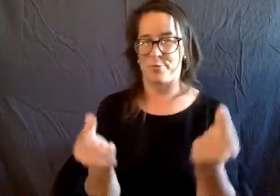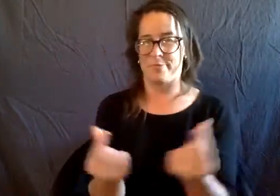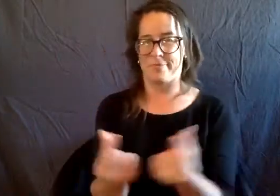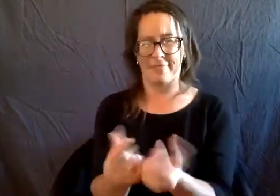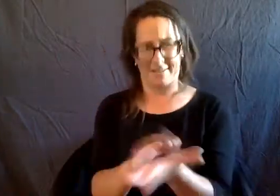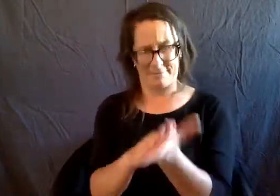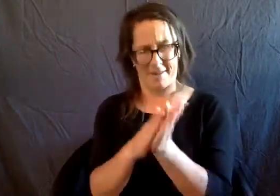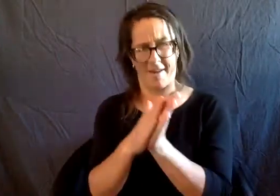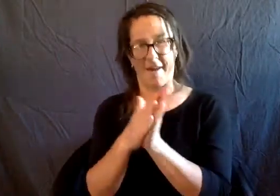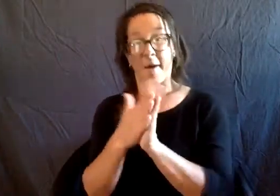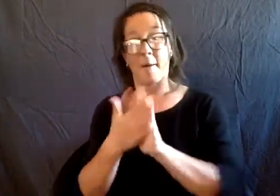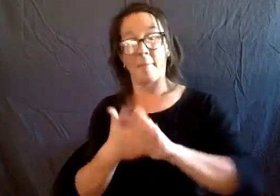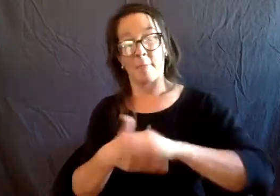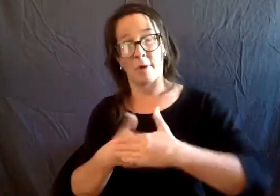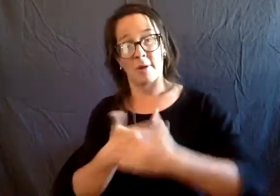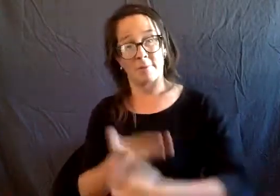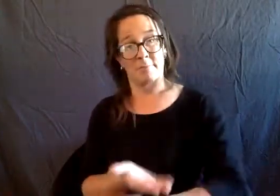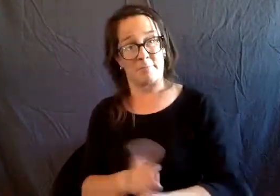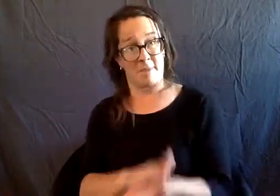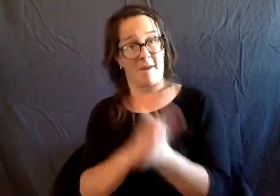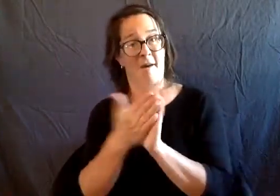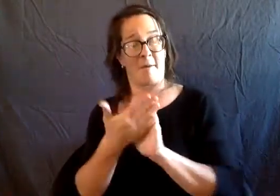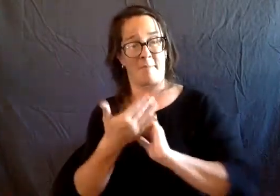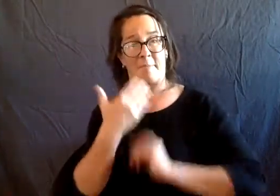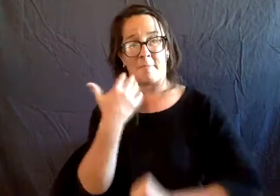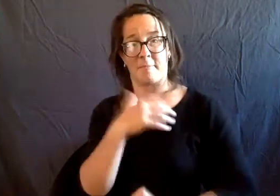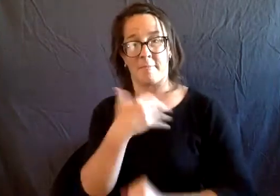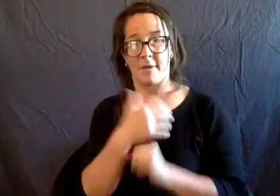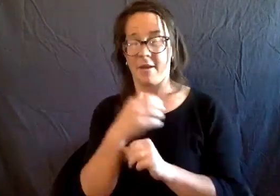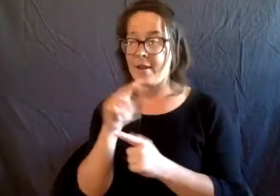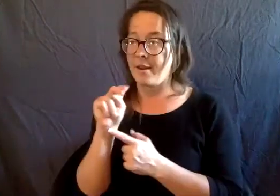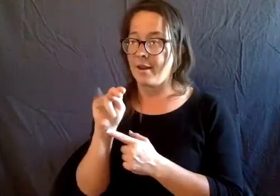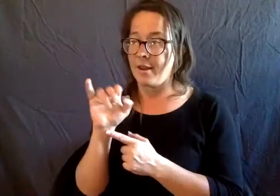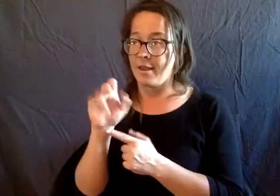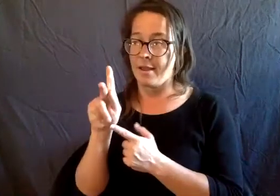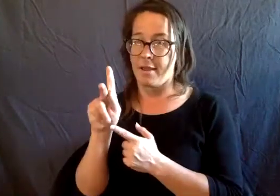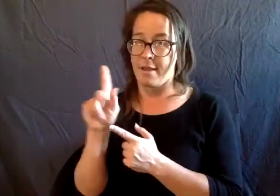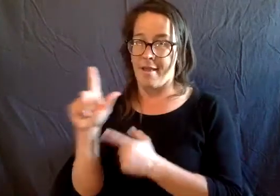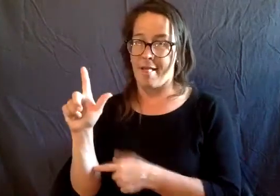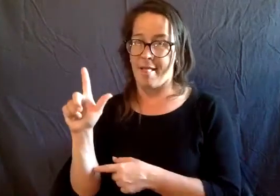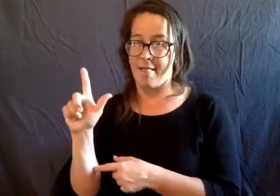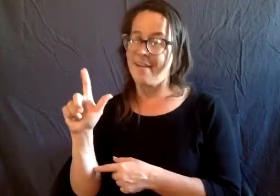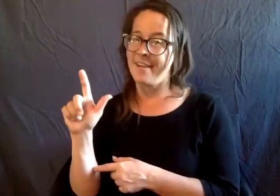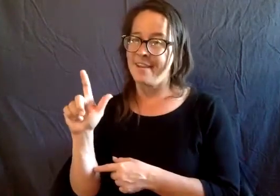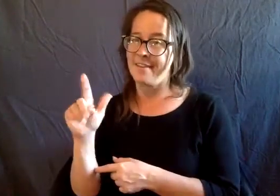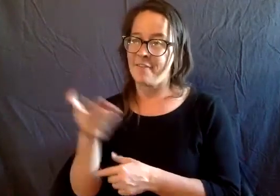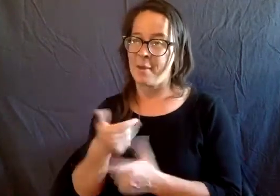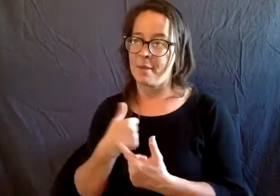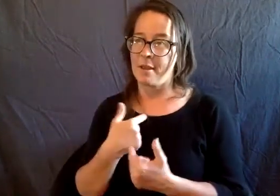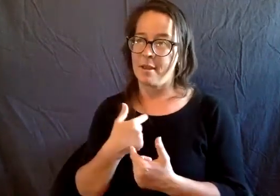group has become what it's become. Nick L invited me to come set up chairs in